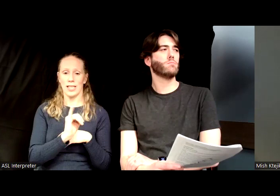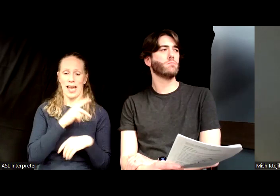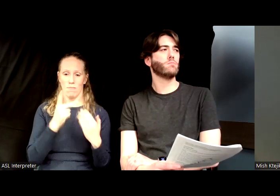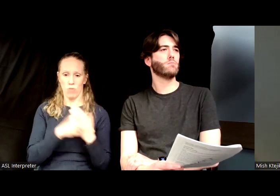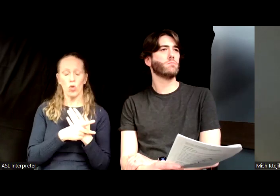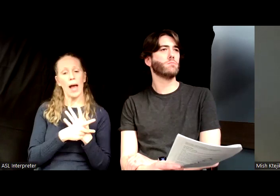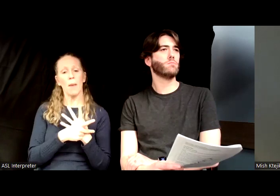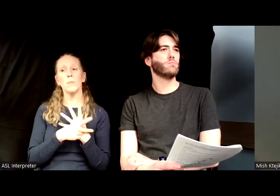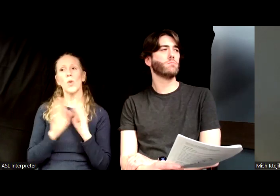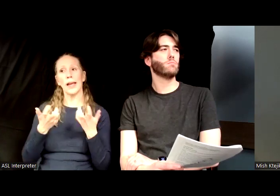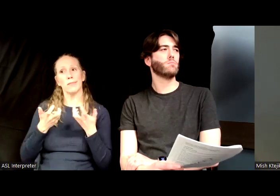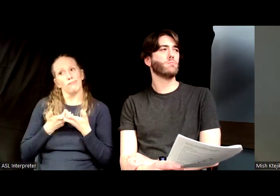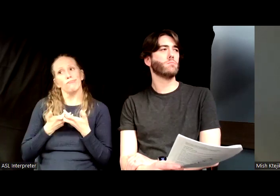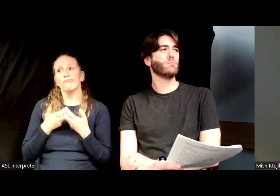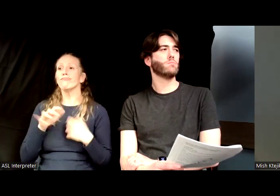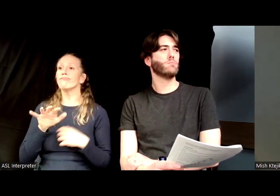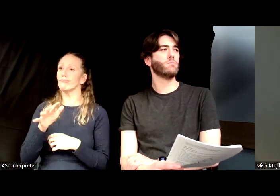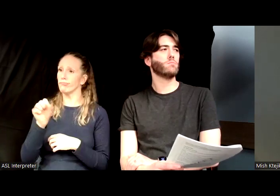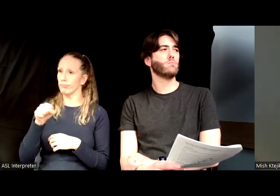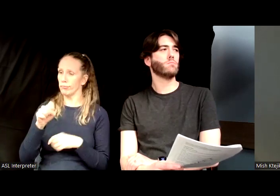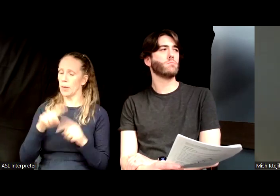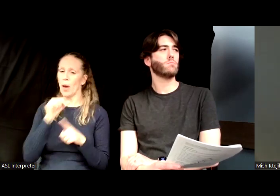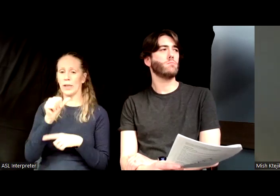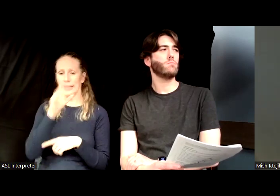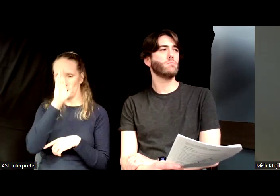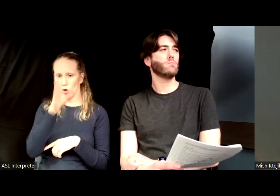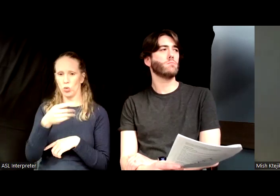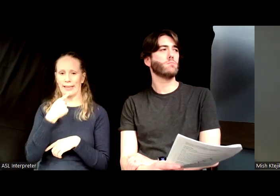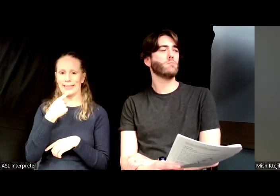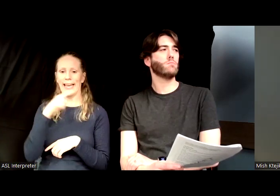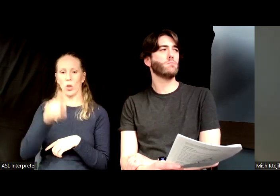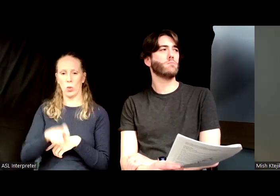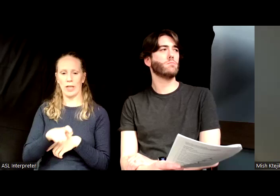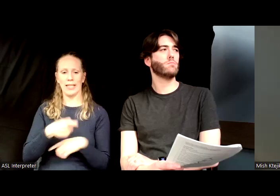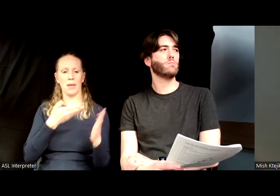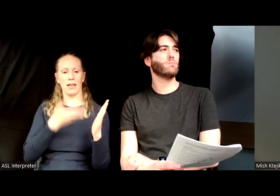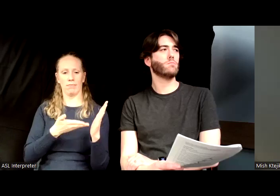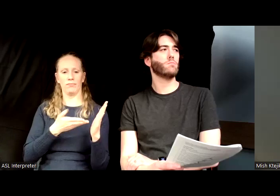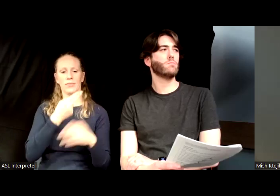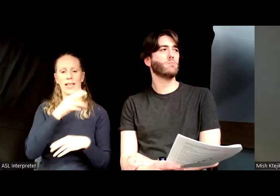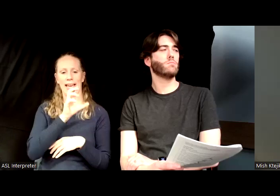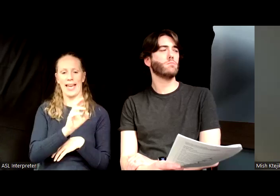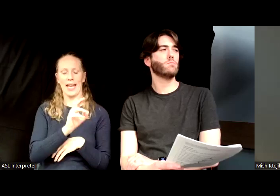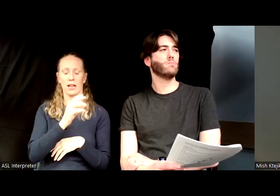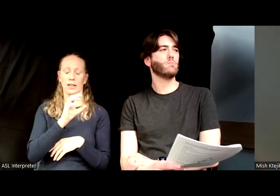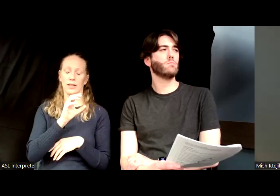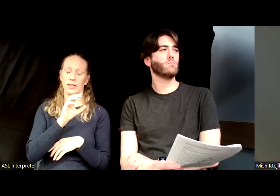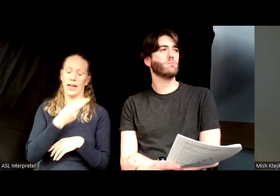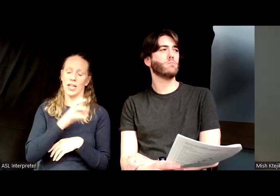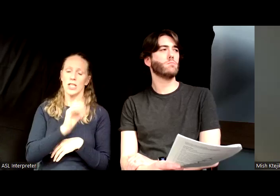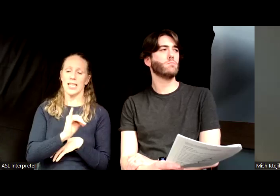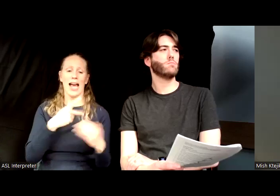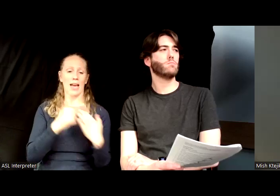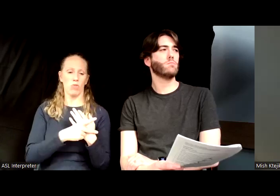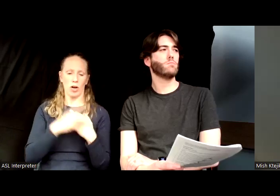do correspond that way, but we didn't directly state you need to be on the HCI program for a variety of reasons that